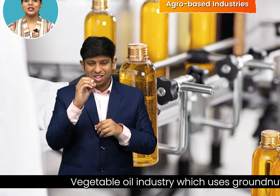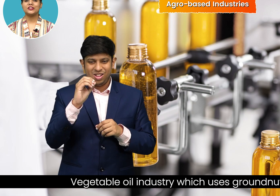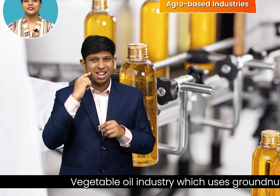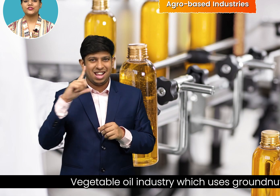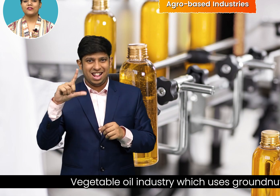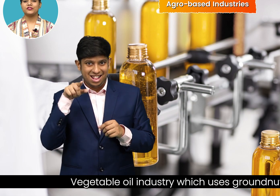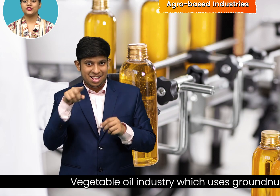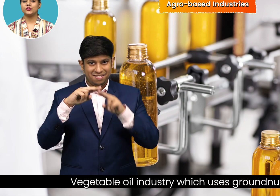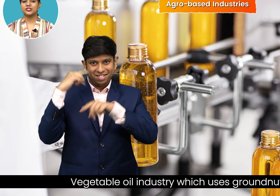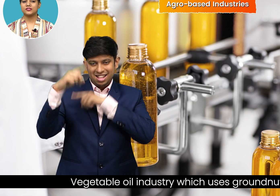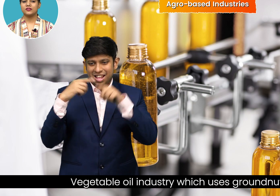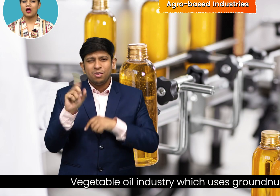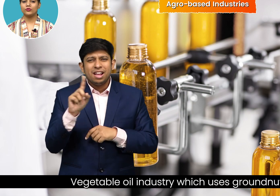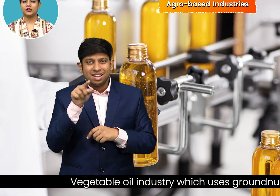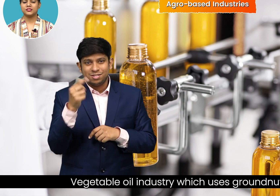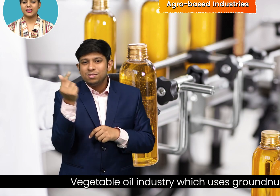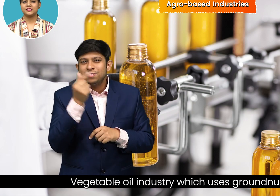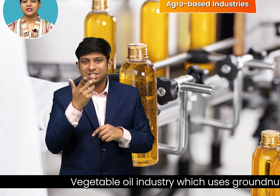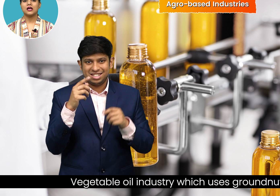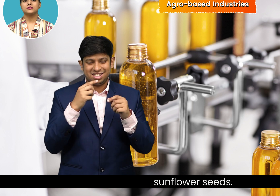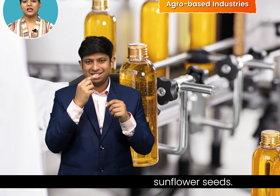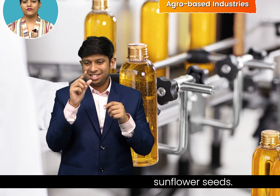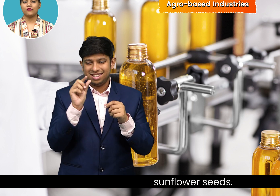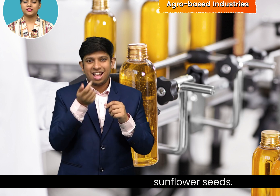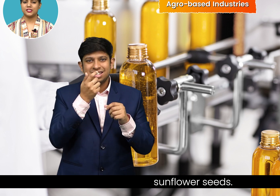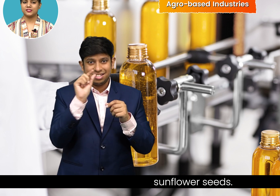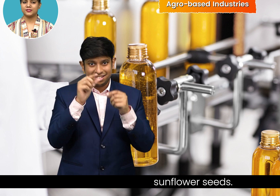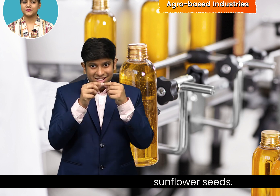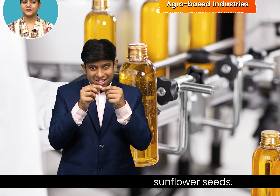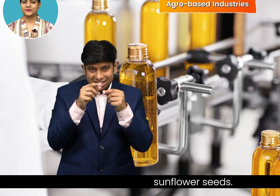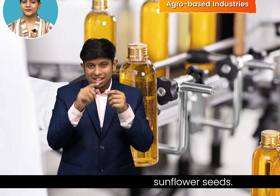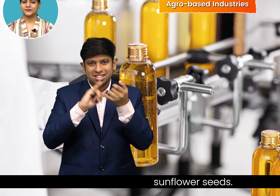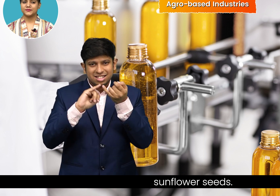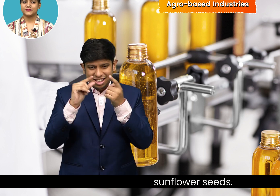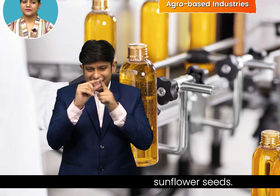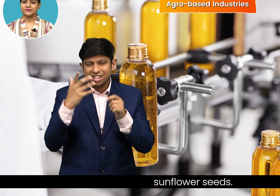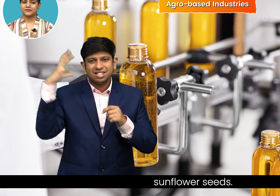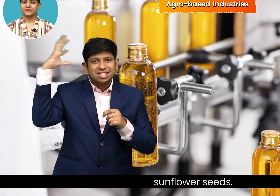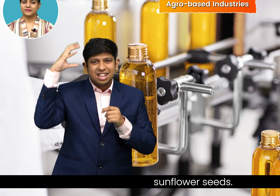Vegetable oil industry which uses groundnut seeds, sunflower seeds.